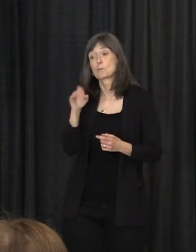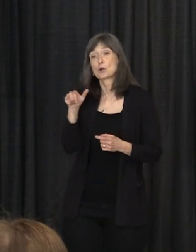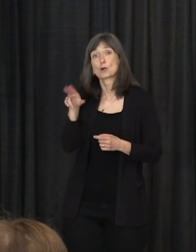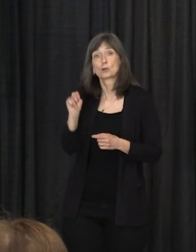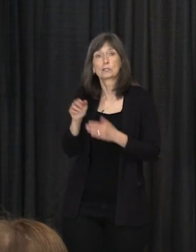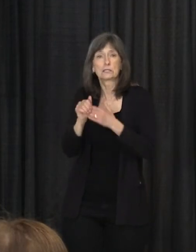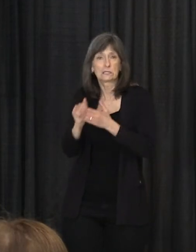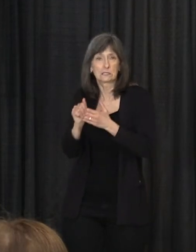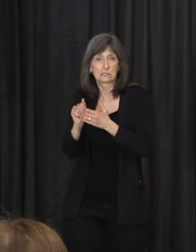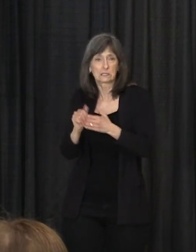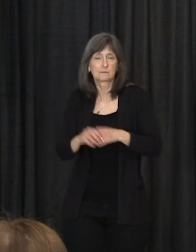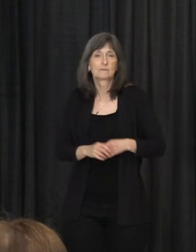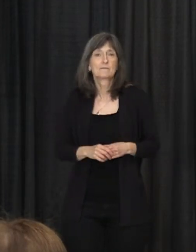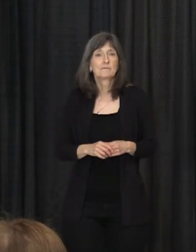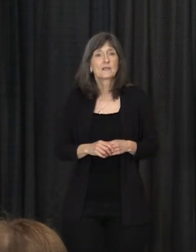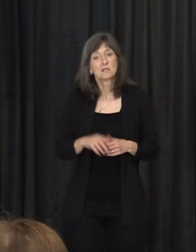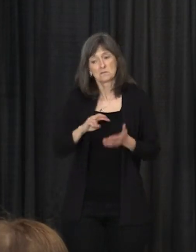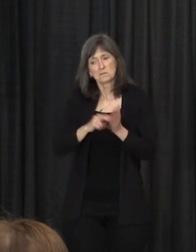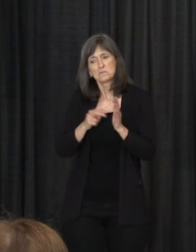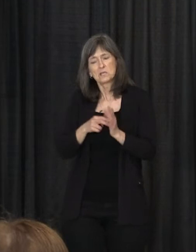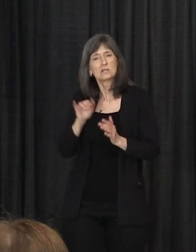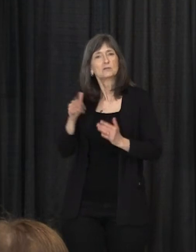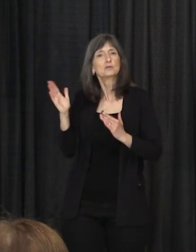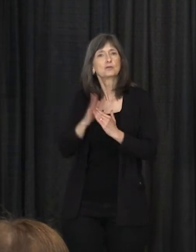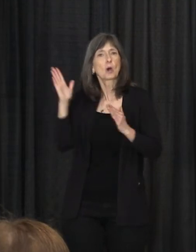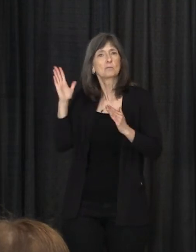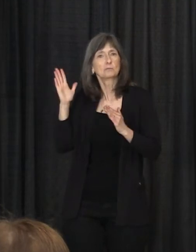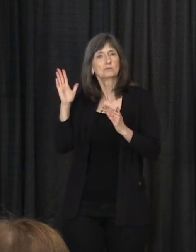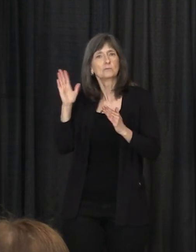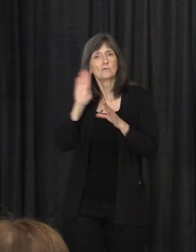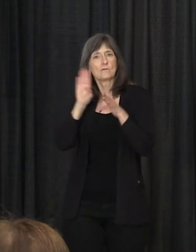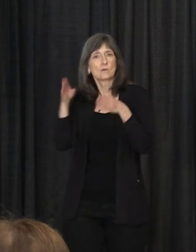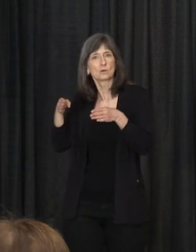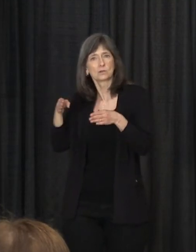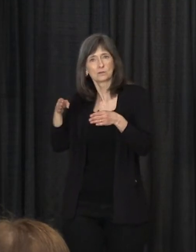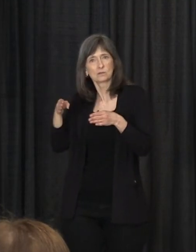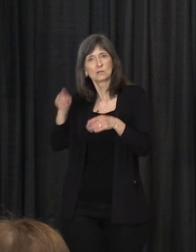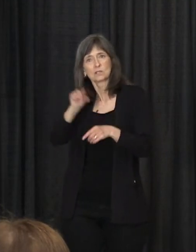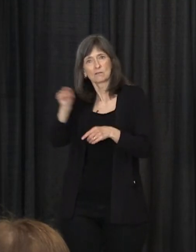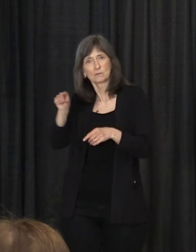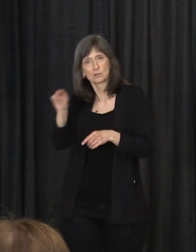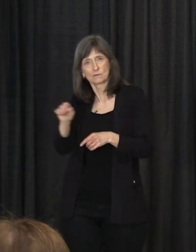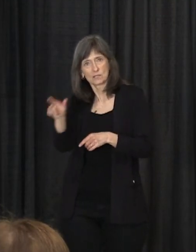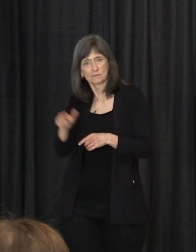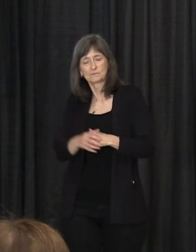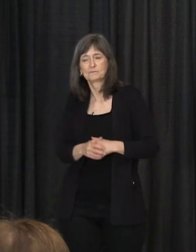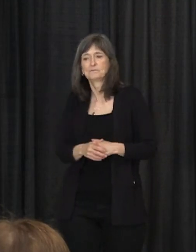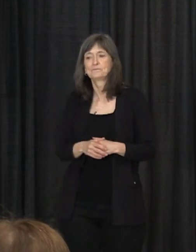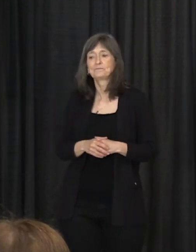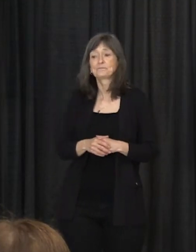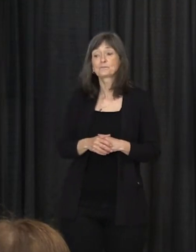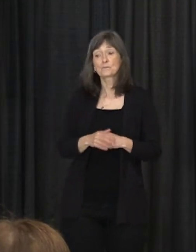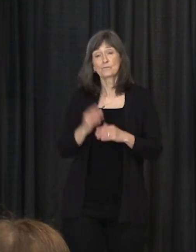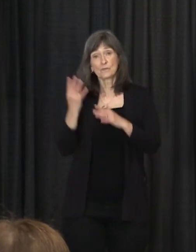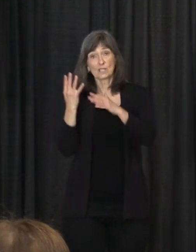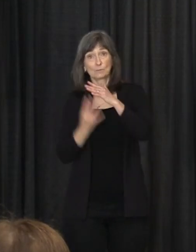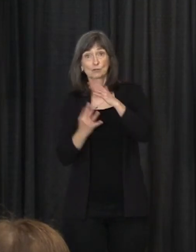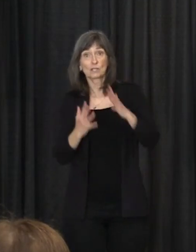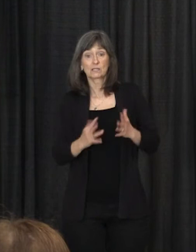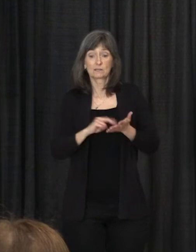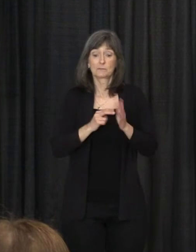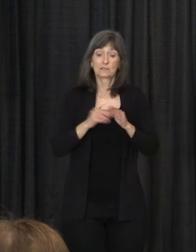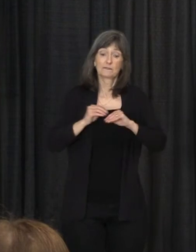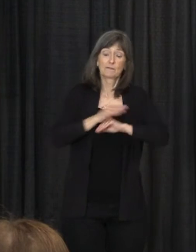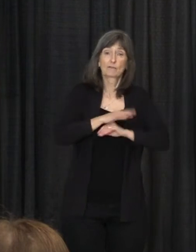this is a top priority for our government. Newcomers enrich not only our culture, but also